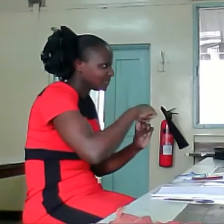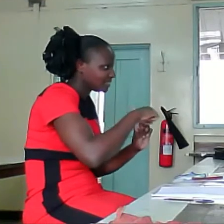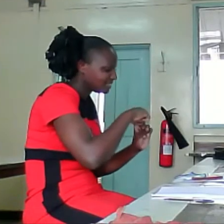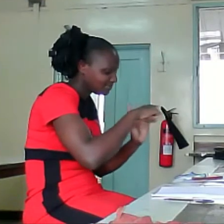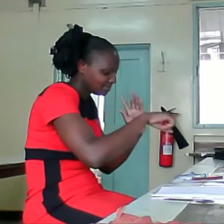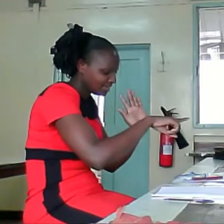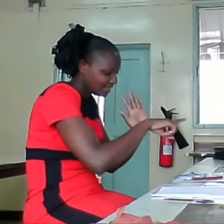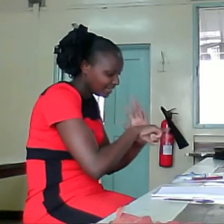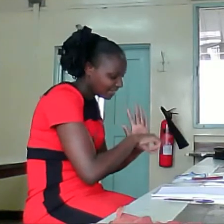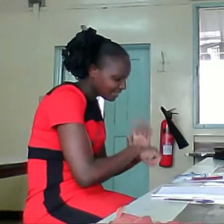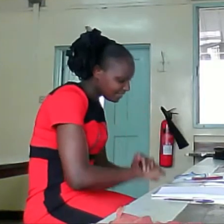Positive, negative.